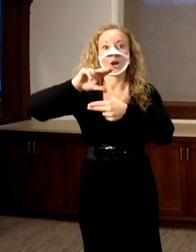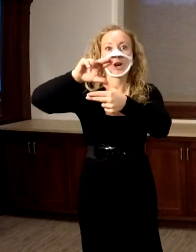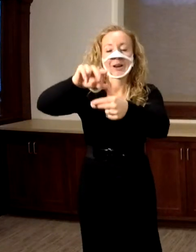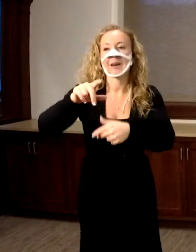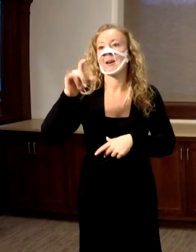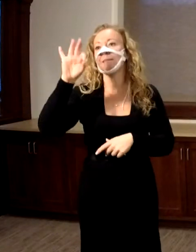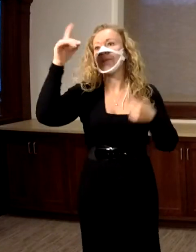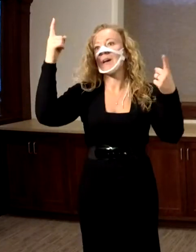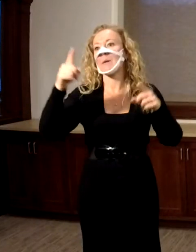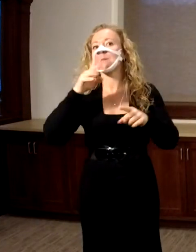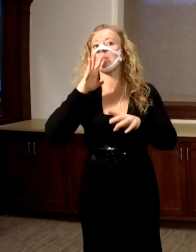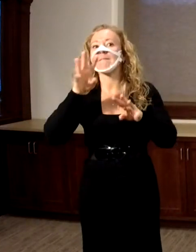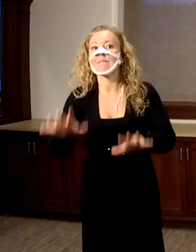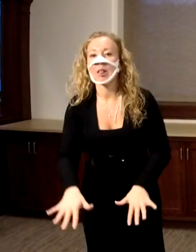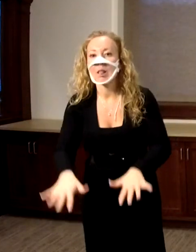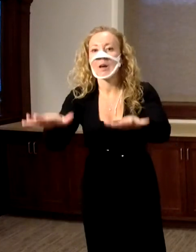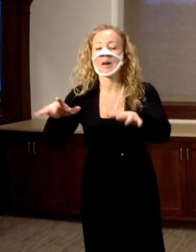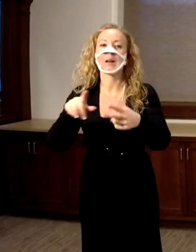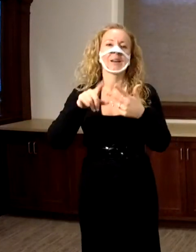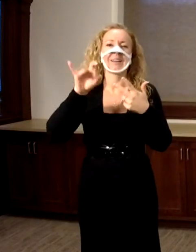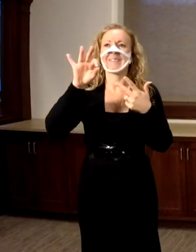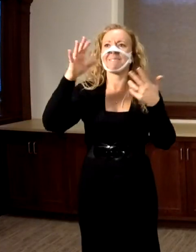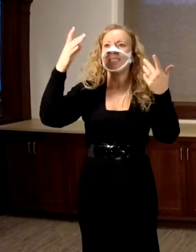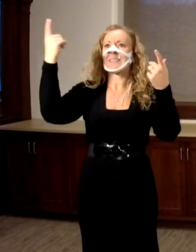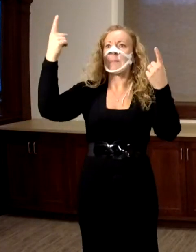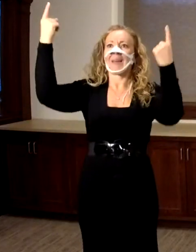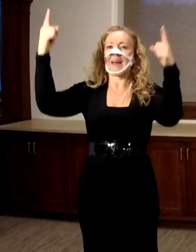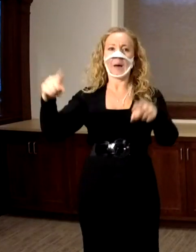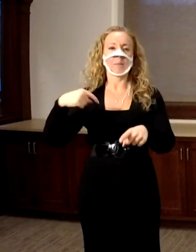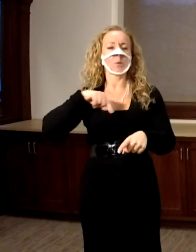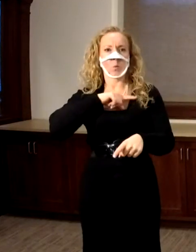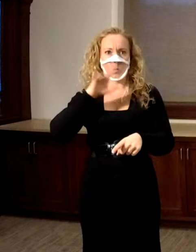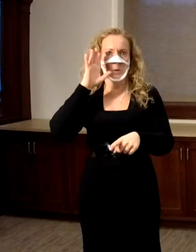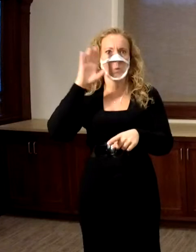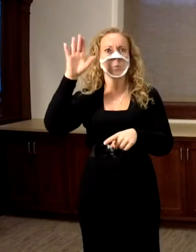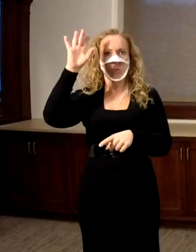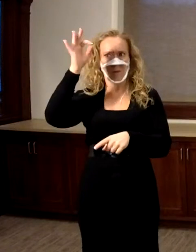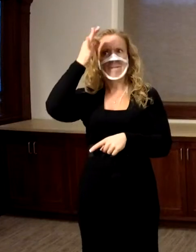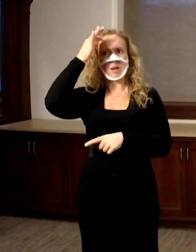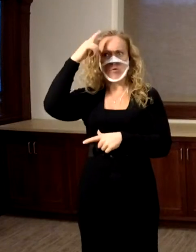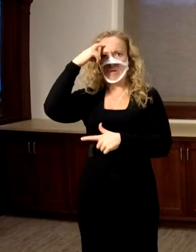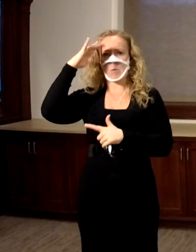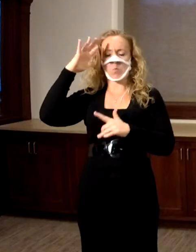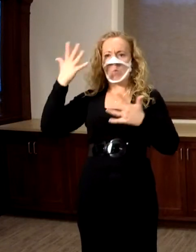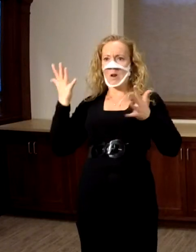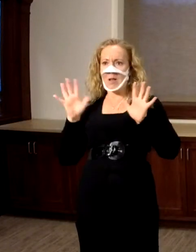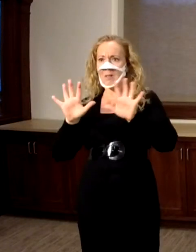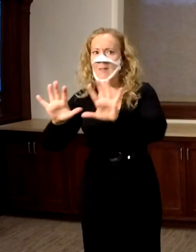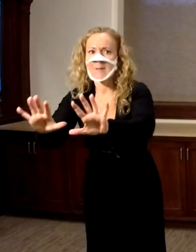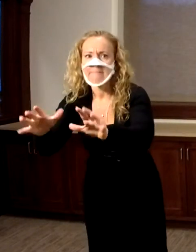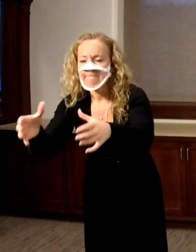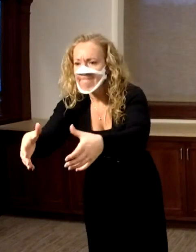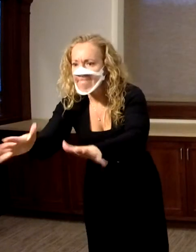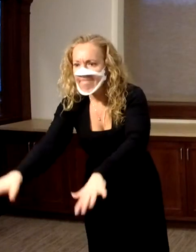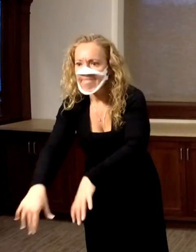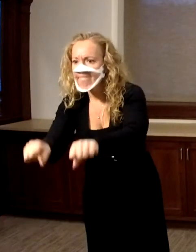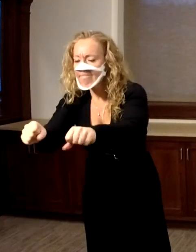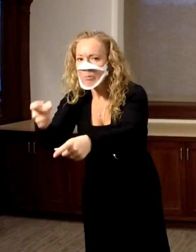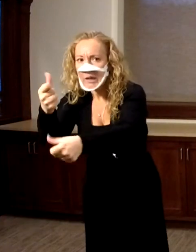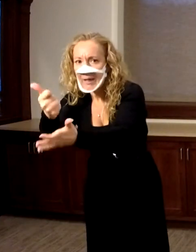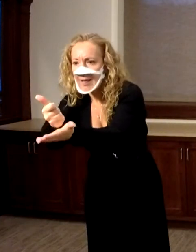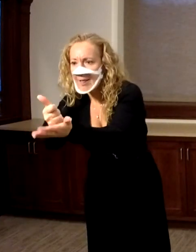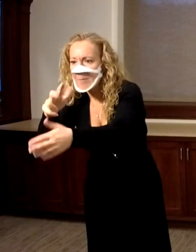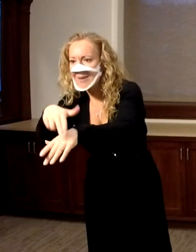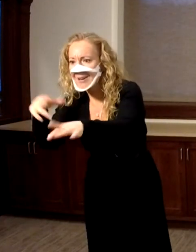Gulf, in the Northwest, wherever, we would be rushing in to help those people in an emergency, in a natural